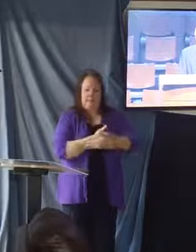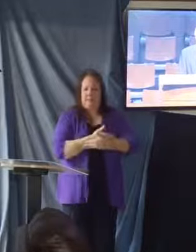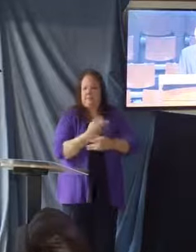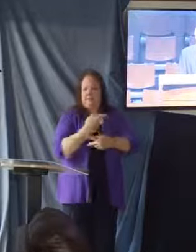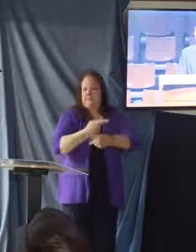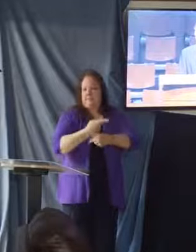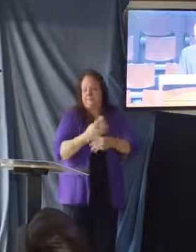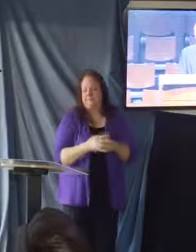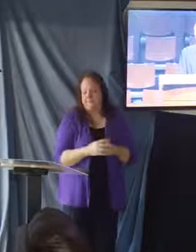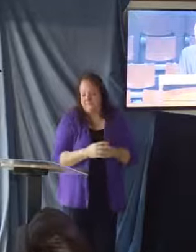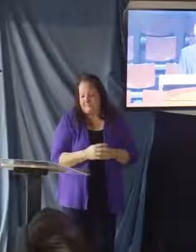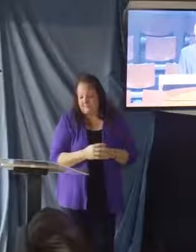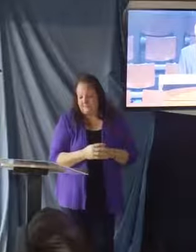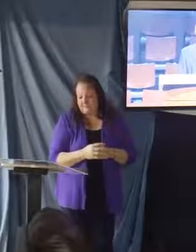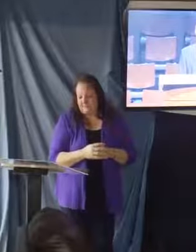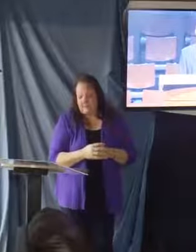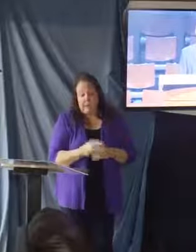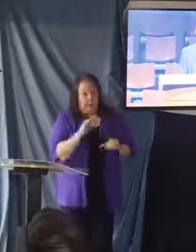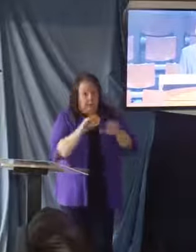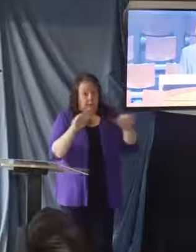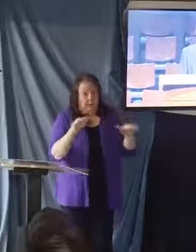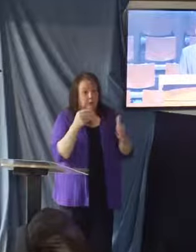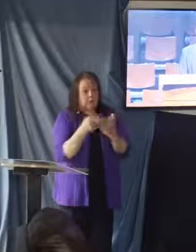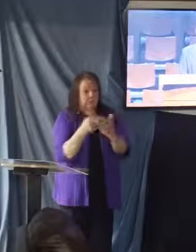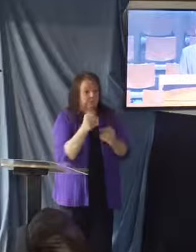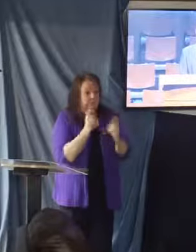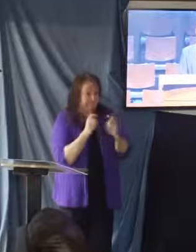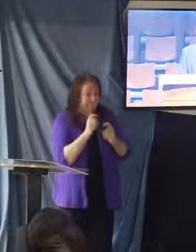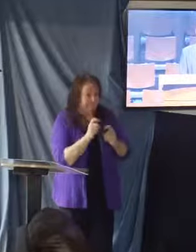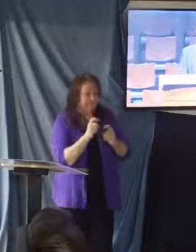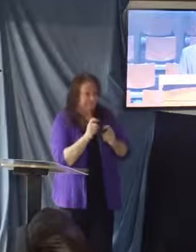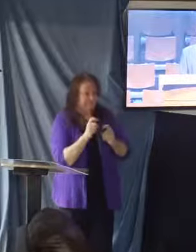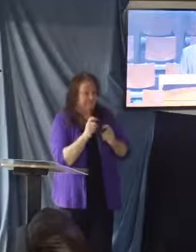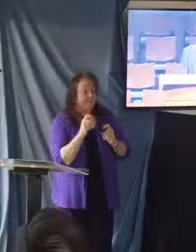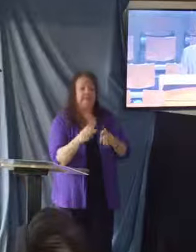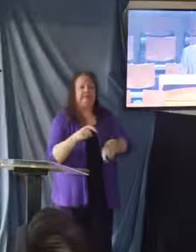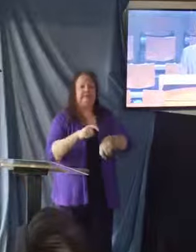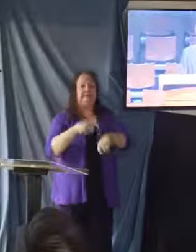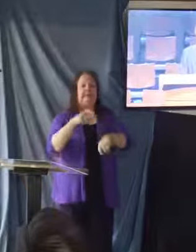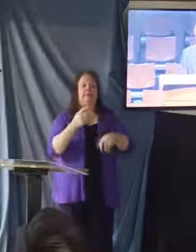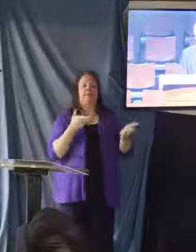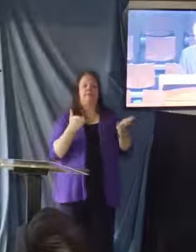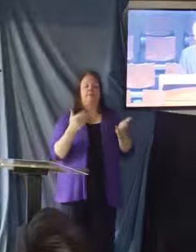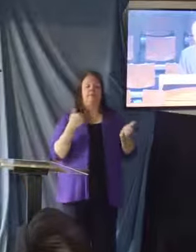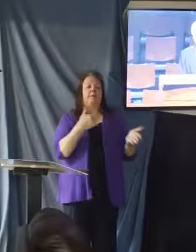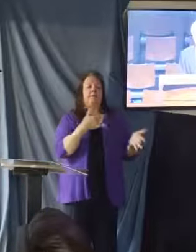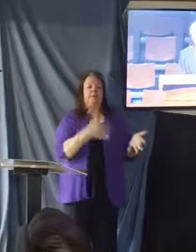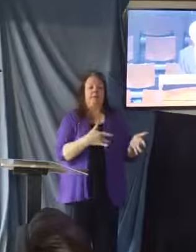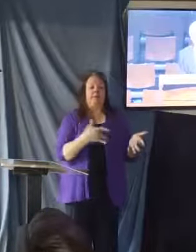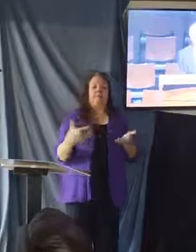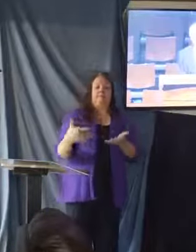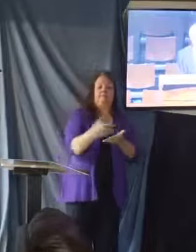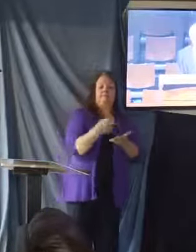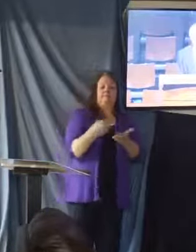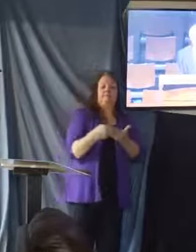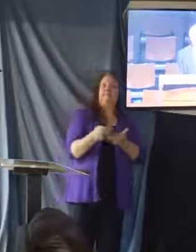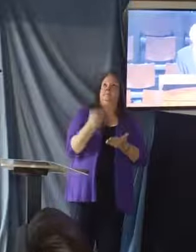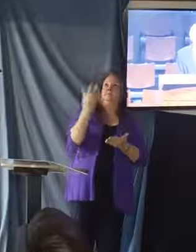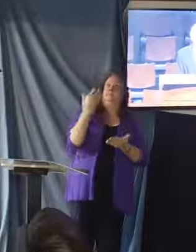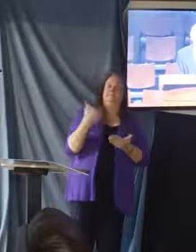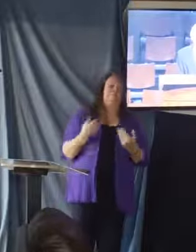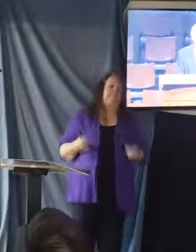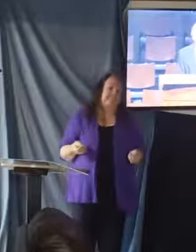Care. Remind you of your giving. This is about the time in the service normally when we would be taking an offering, and we're